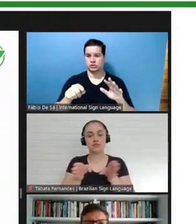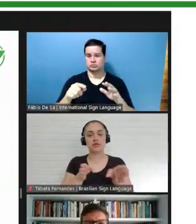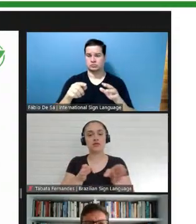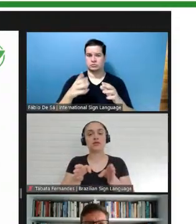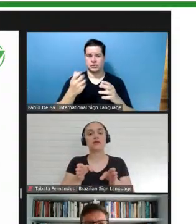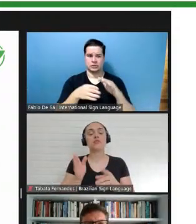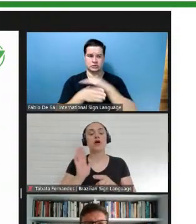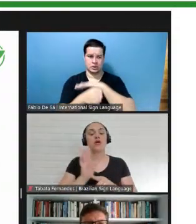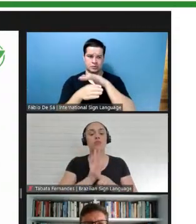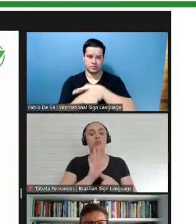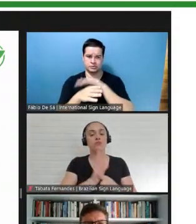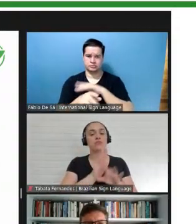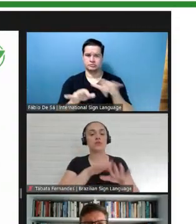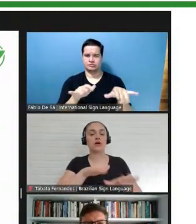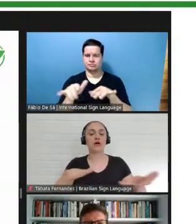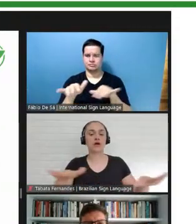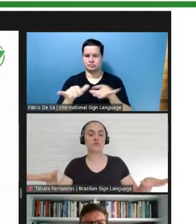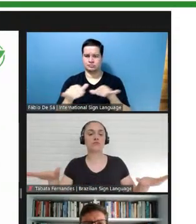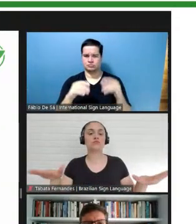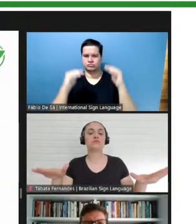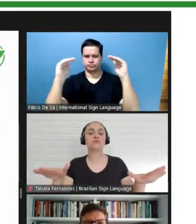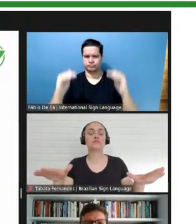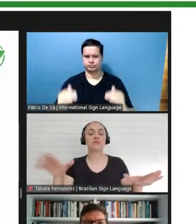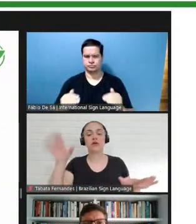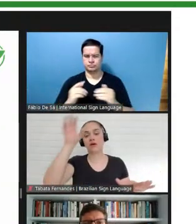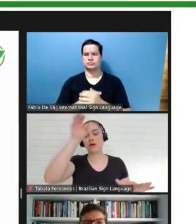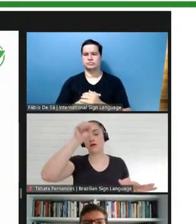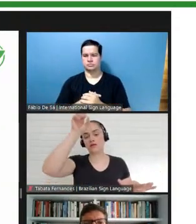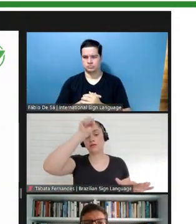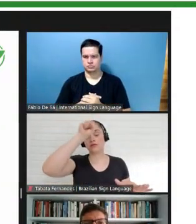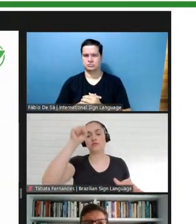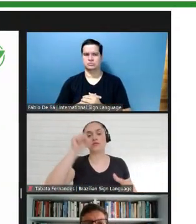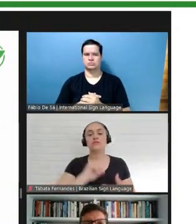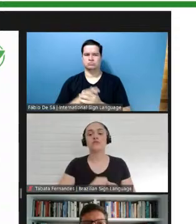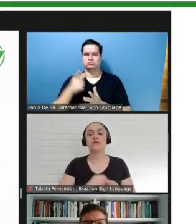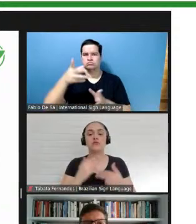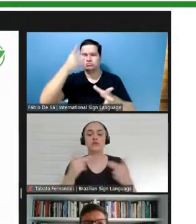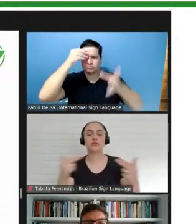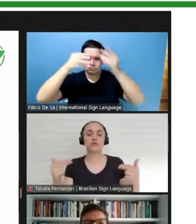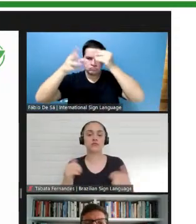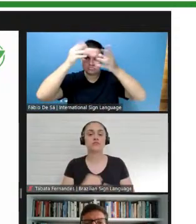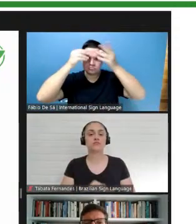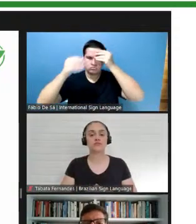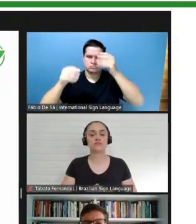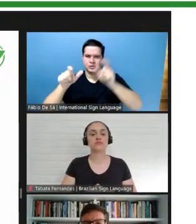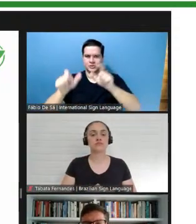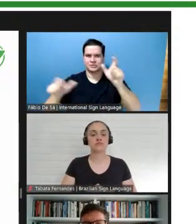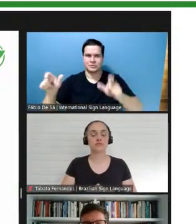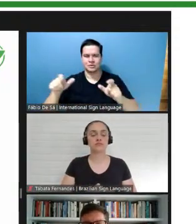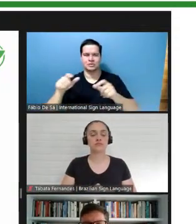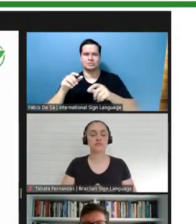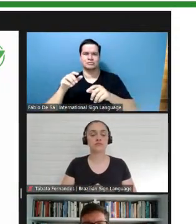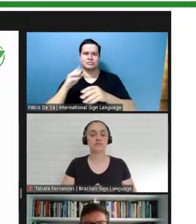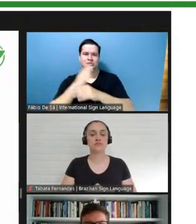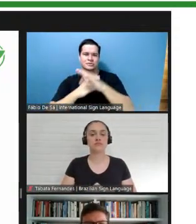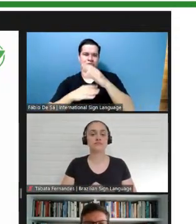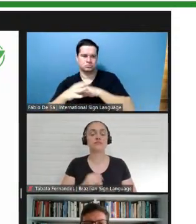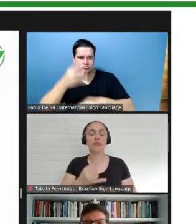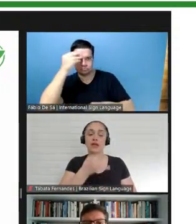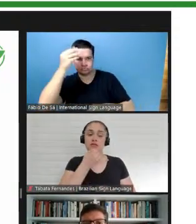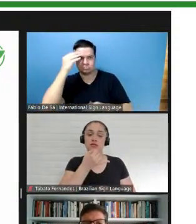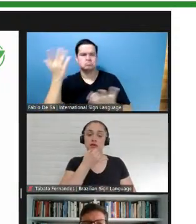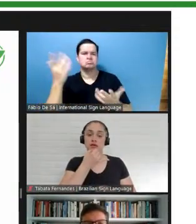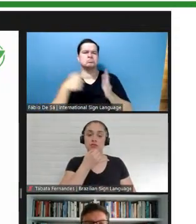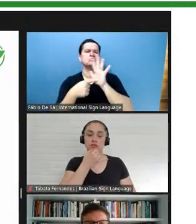students learning as well, particularly if they are using things like the smartphone. So some examples I've just pulled